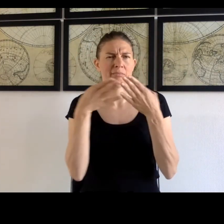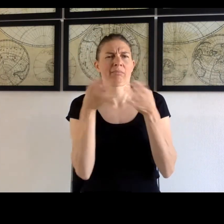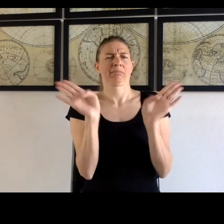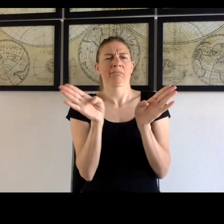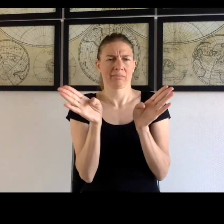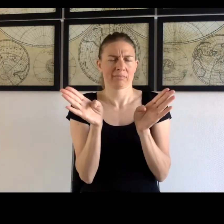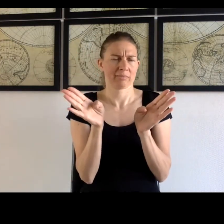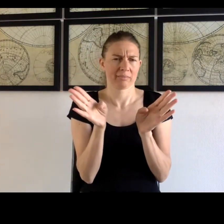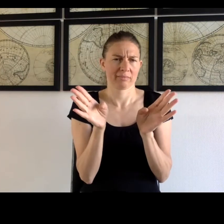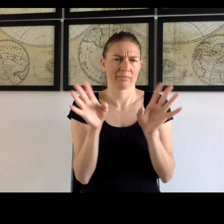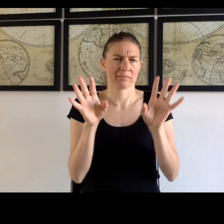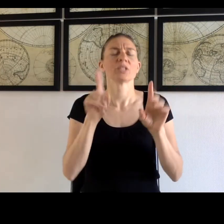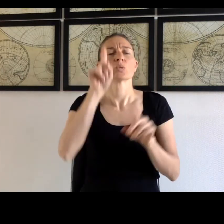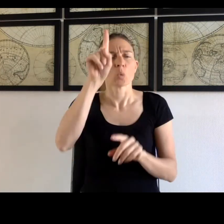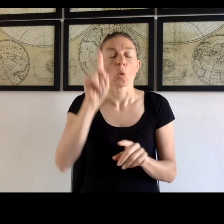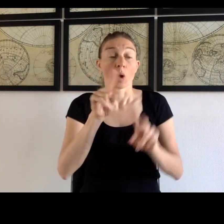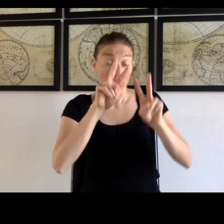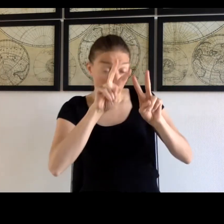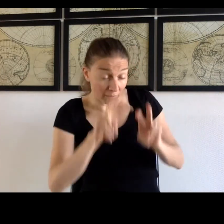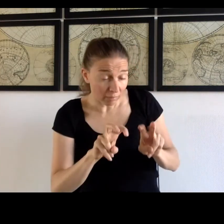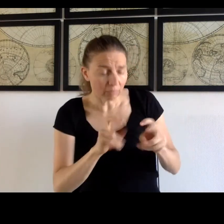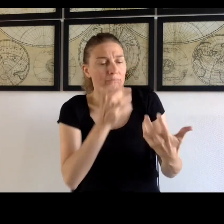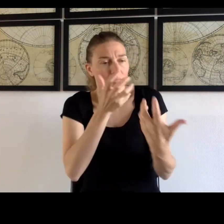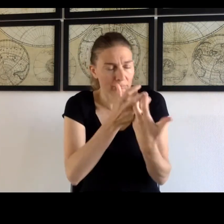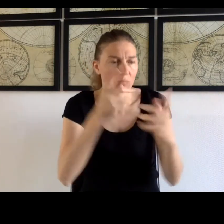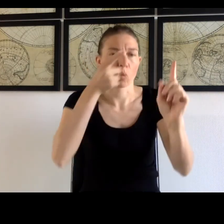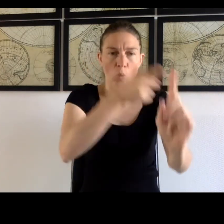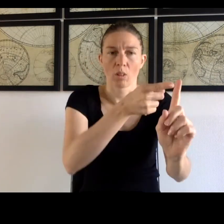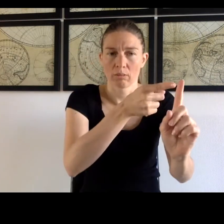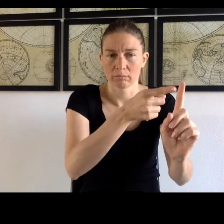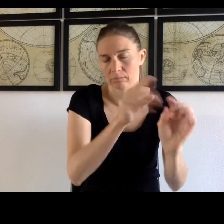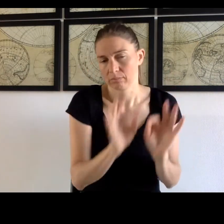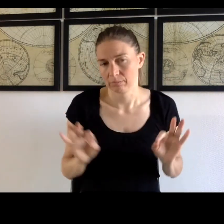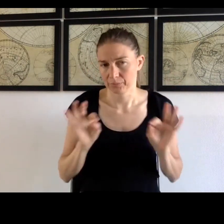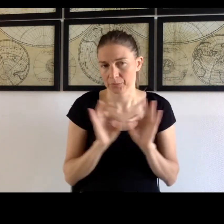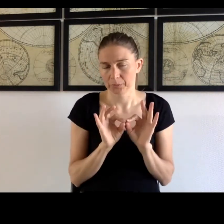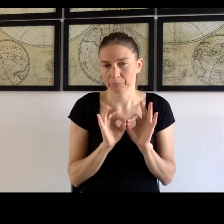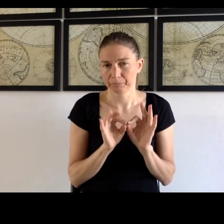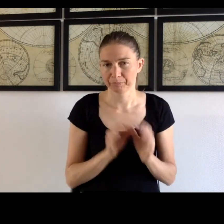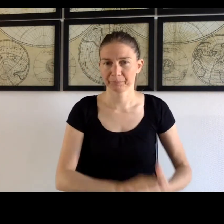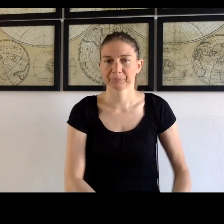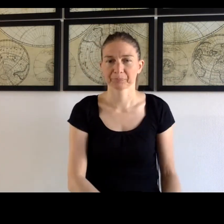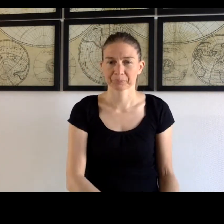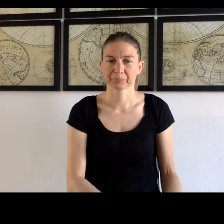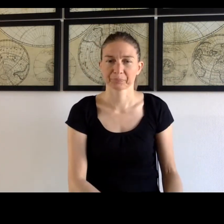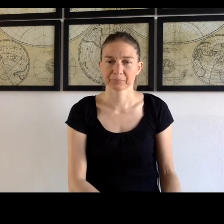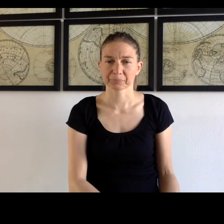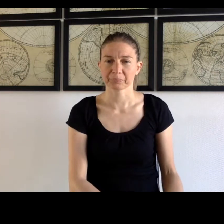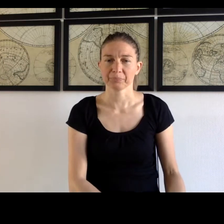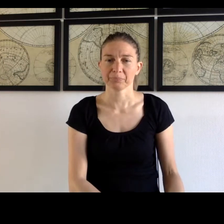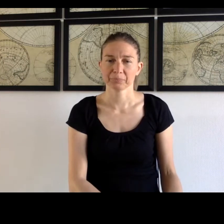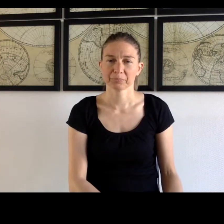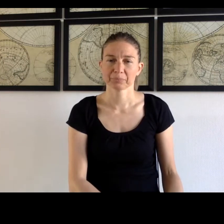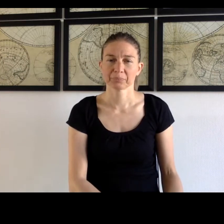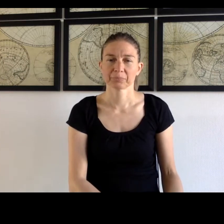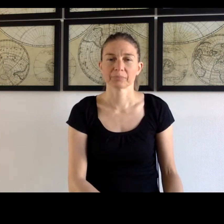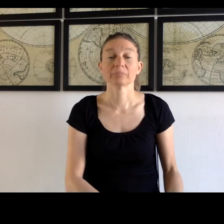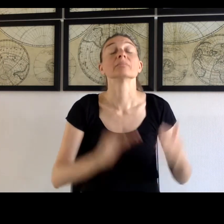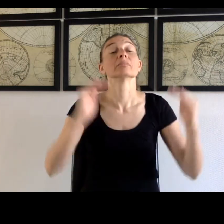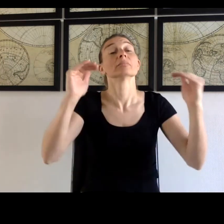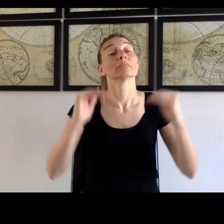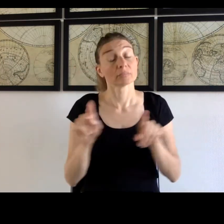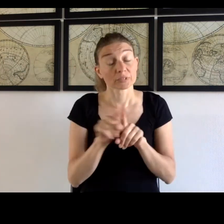the assessment to the needs? And of course, we need to have the existence of an appeal process so that